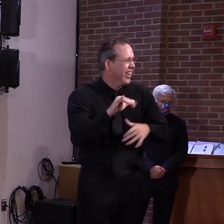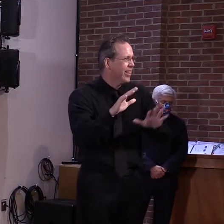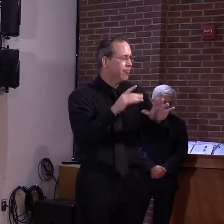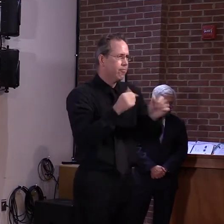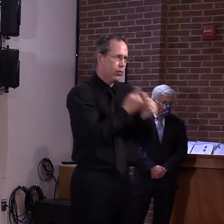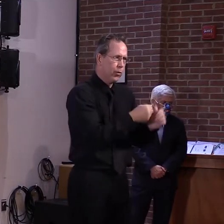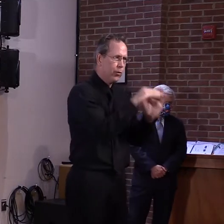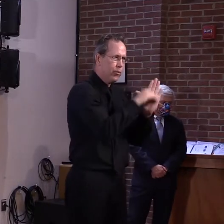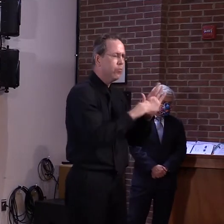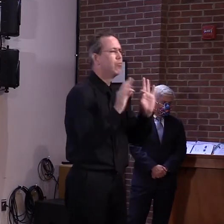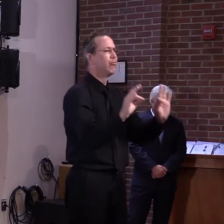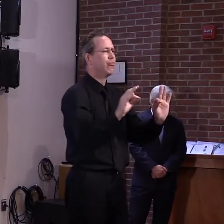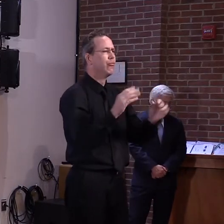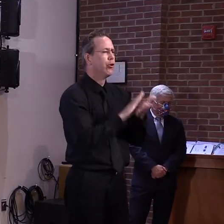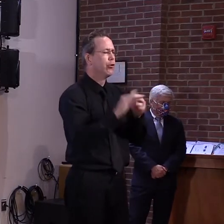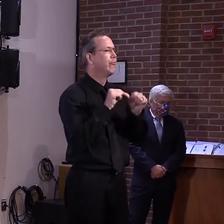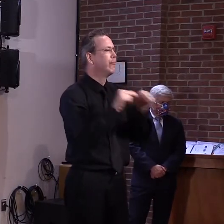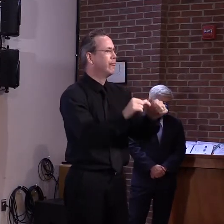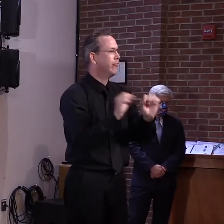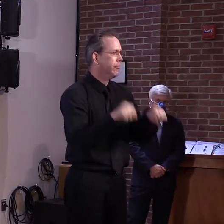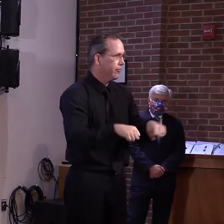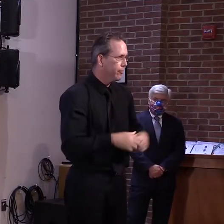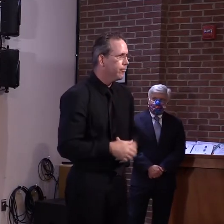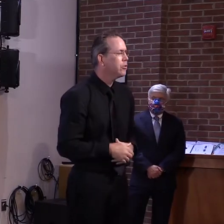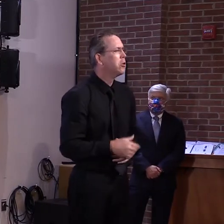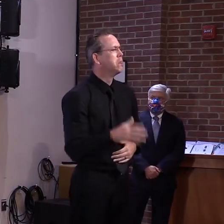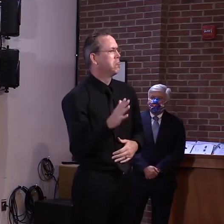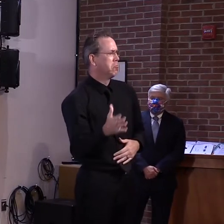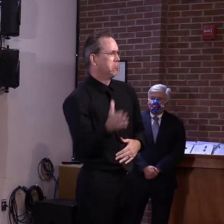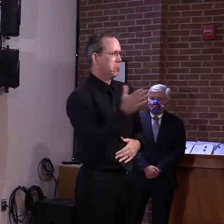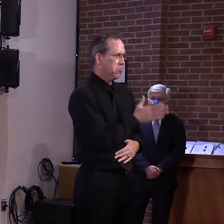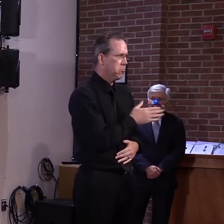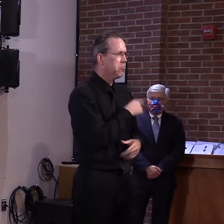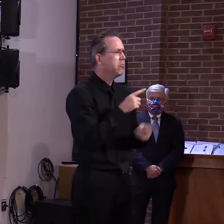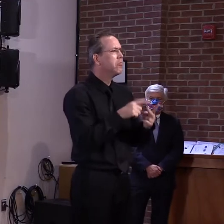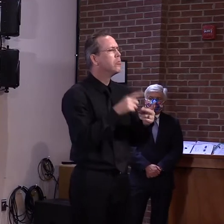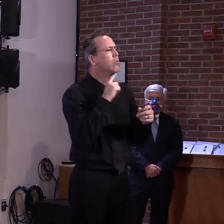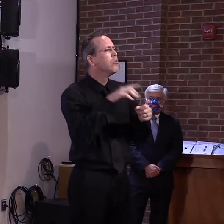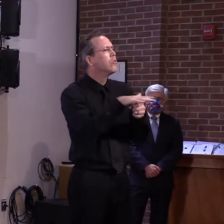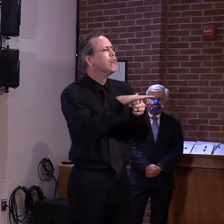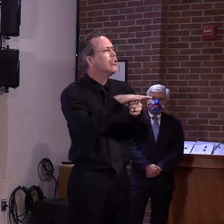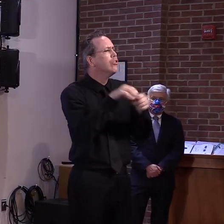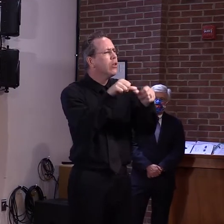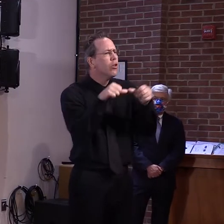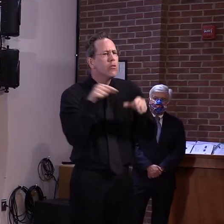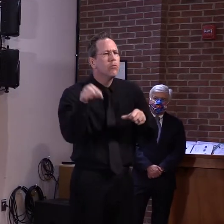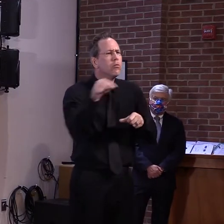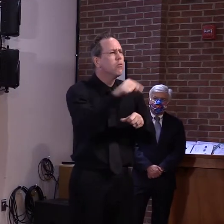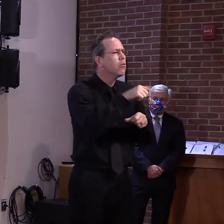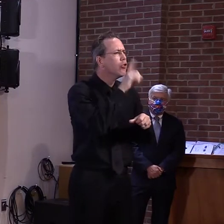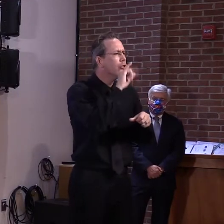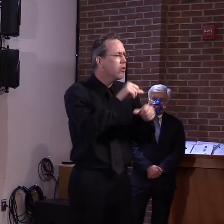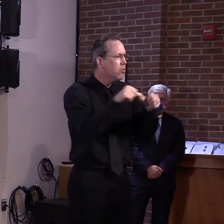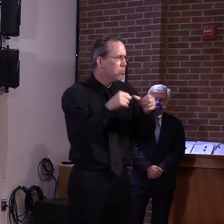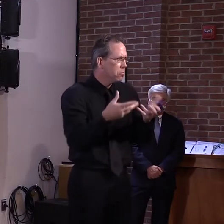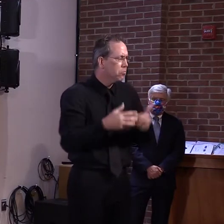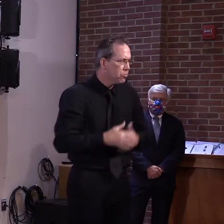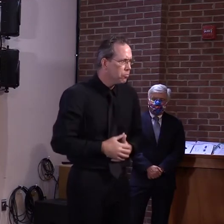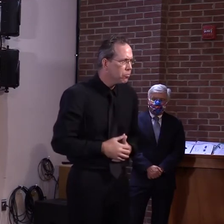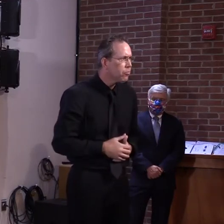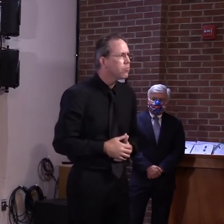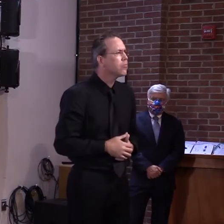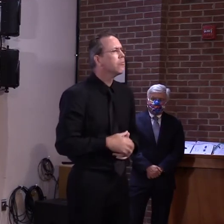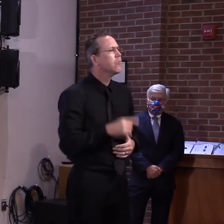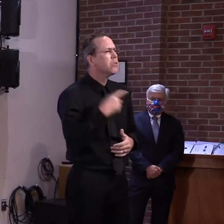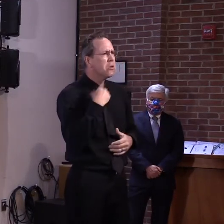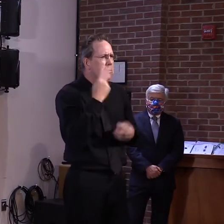Turning to our regional data, we'll get through this pretty quickly. We did see an increase in cases this week from across the region. You'll